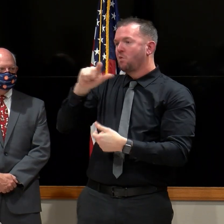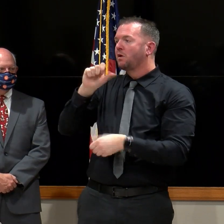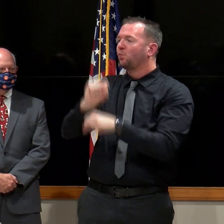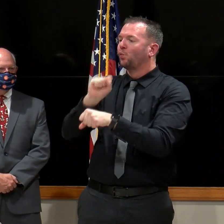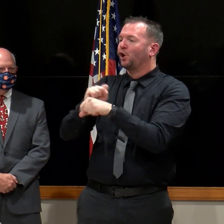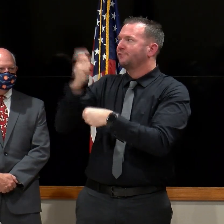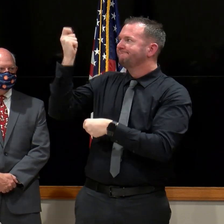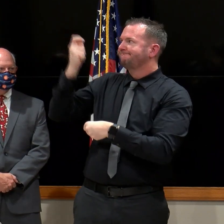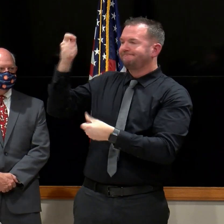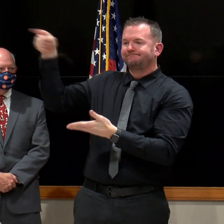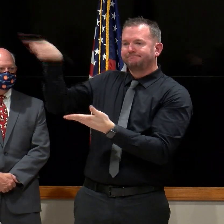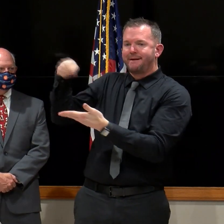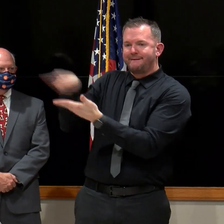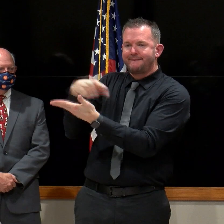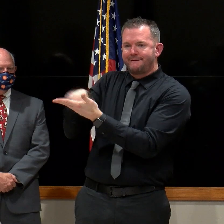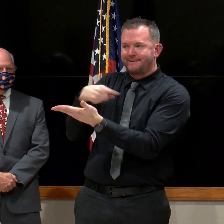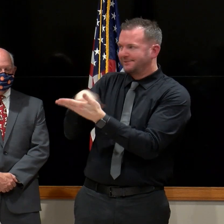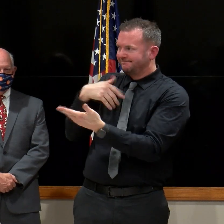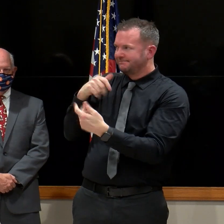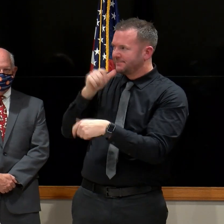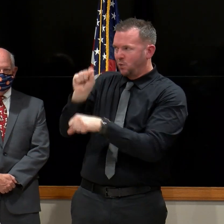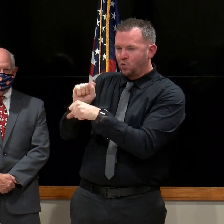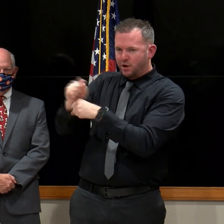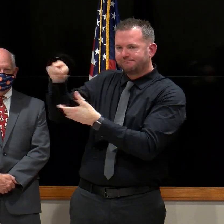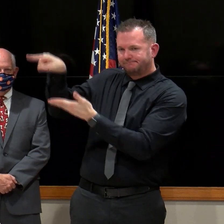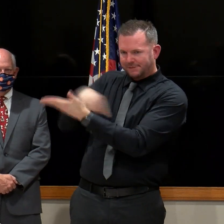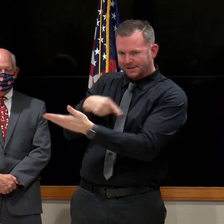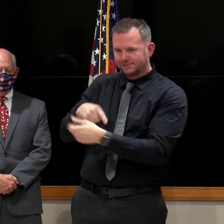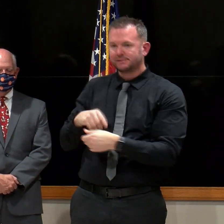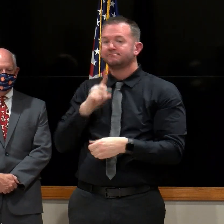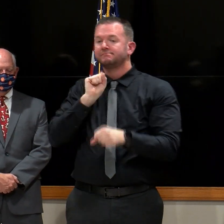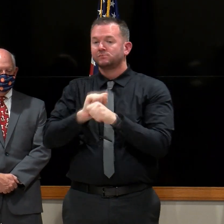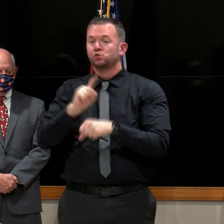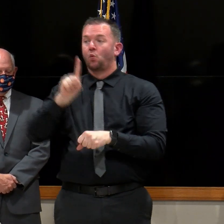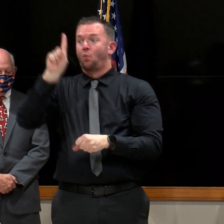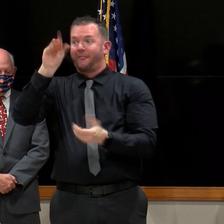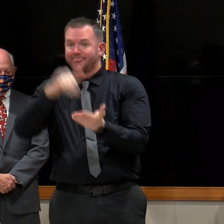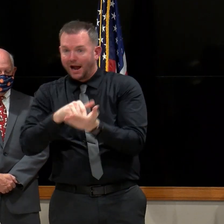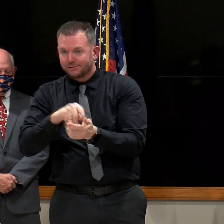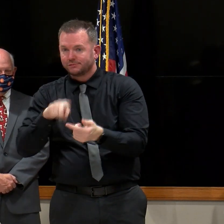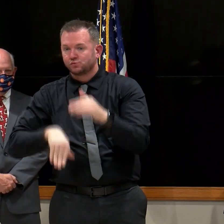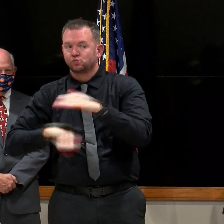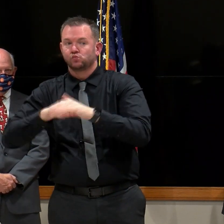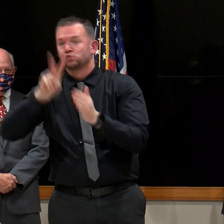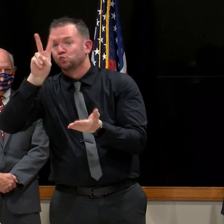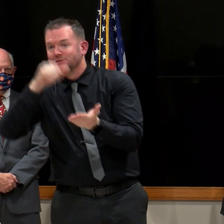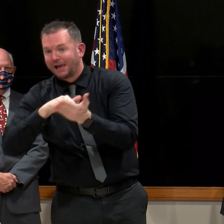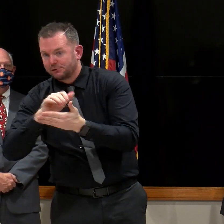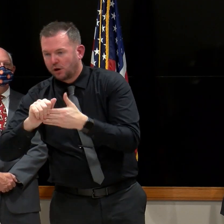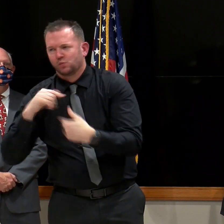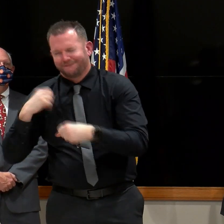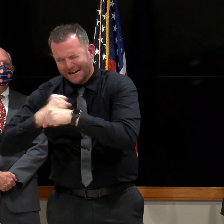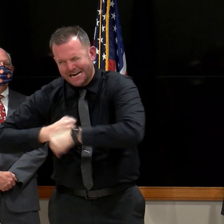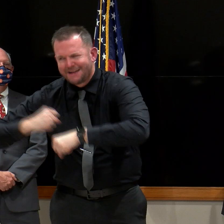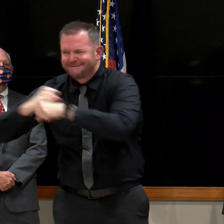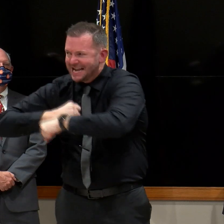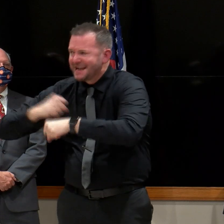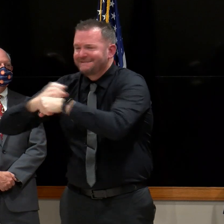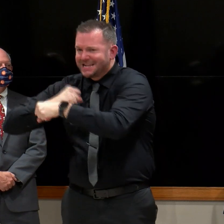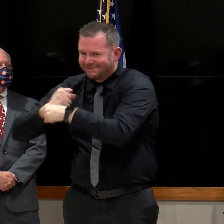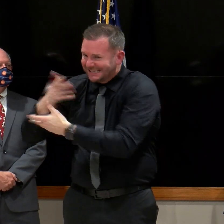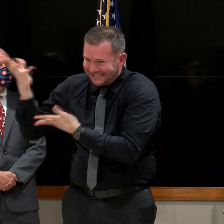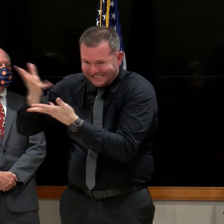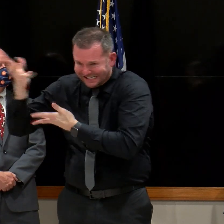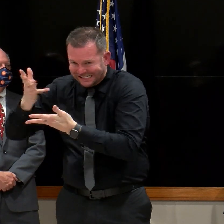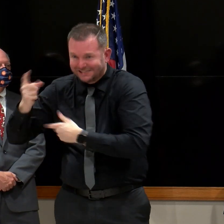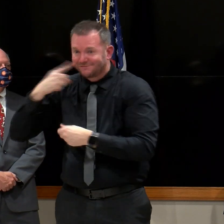wants $1,000, $2,000. We all fought for that. I fought for $2,500 for an individual, $1,500